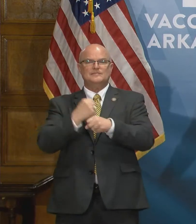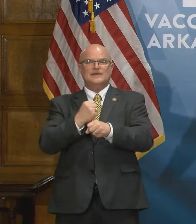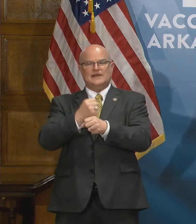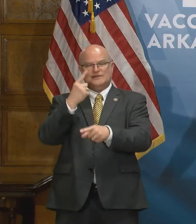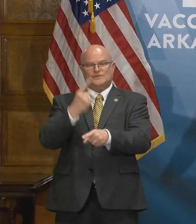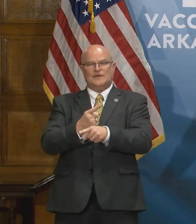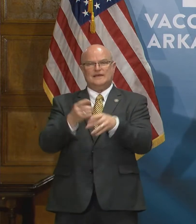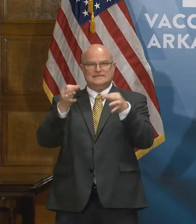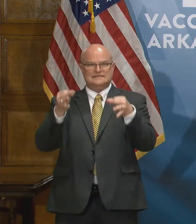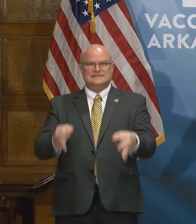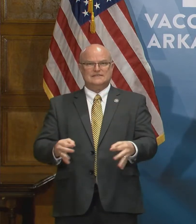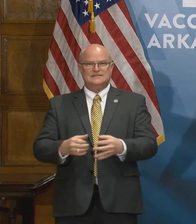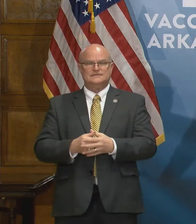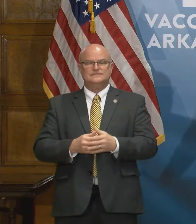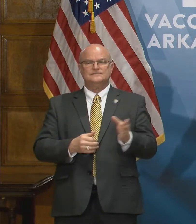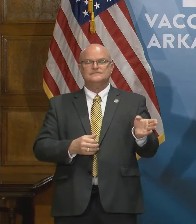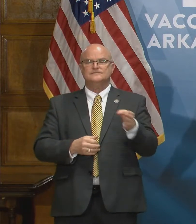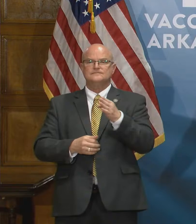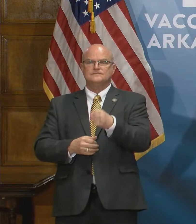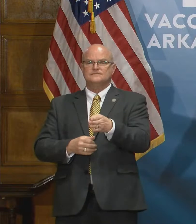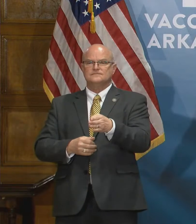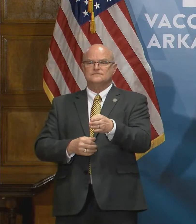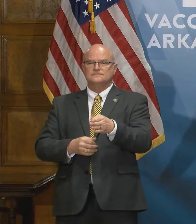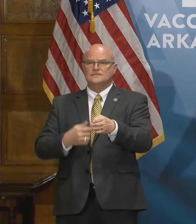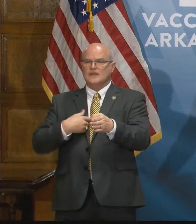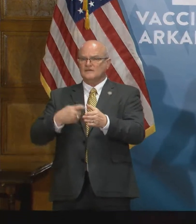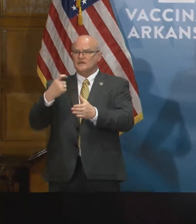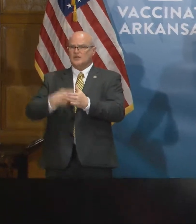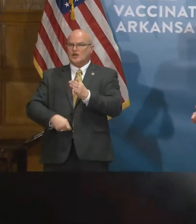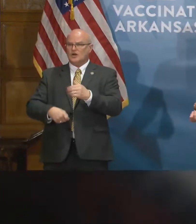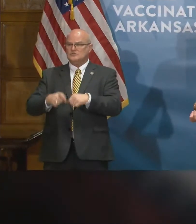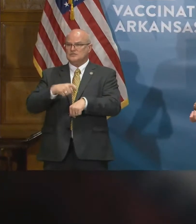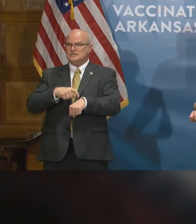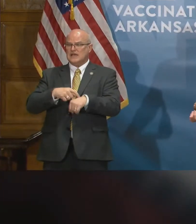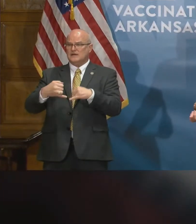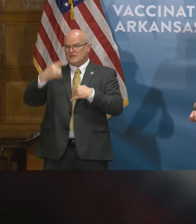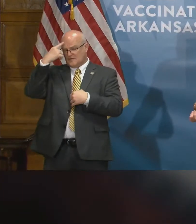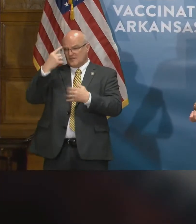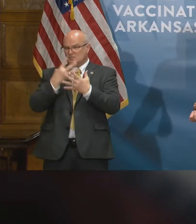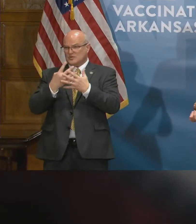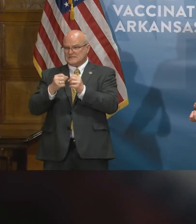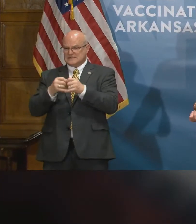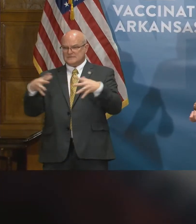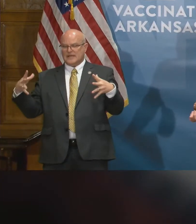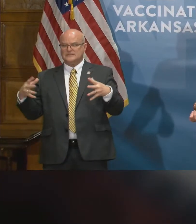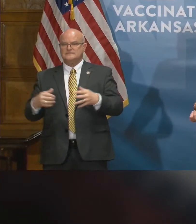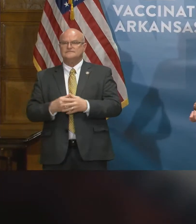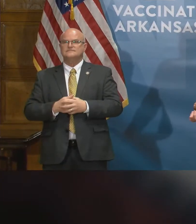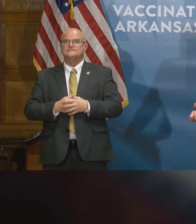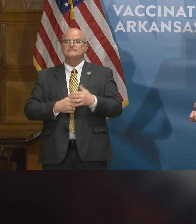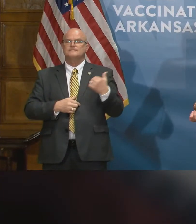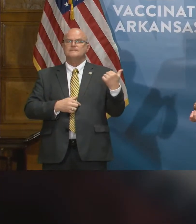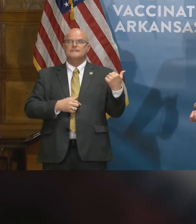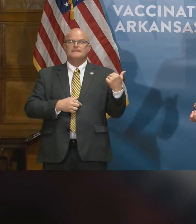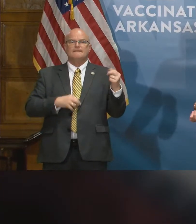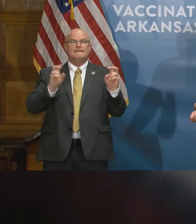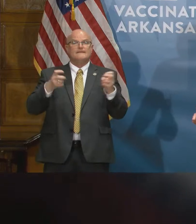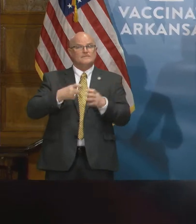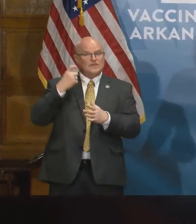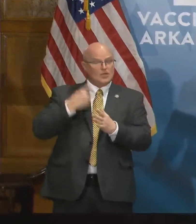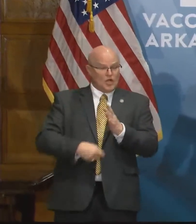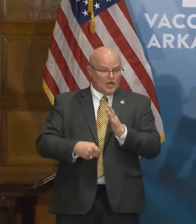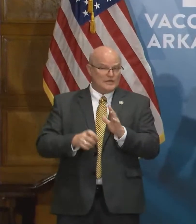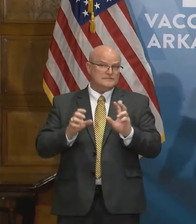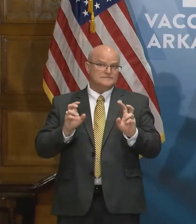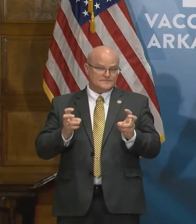decision. Do we have a cost or timeline for the prison expansion? In terms of the